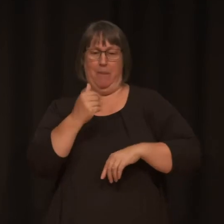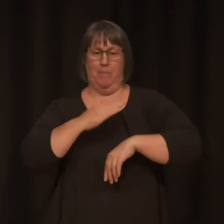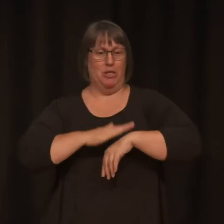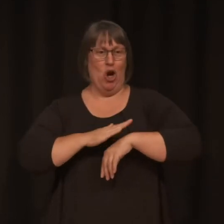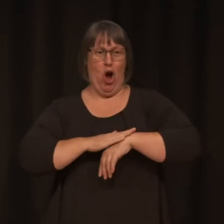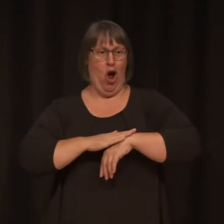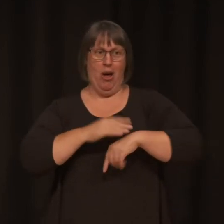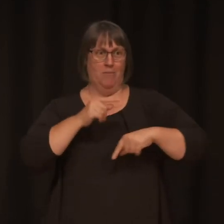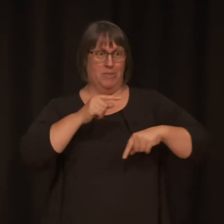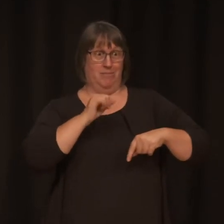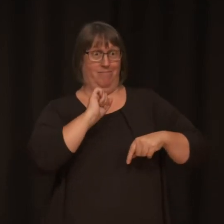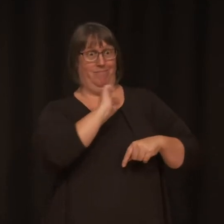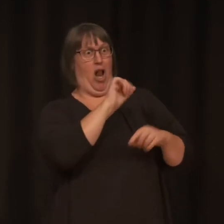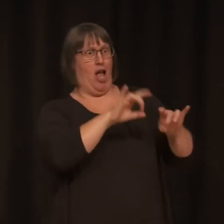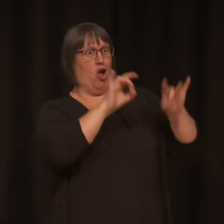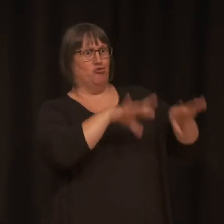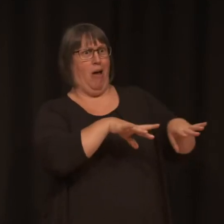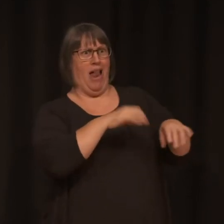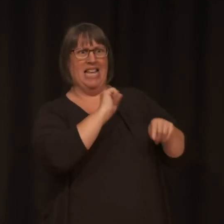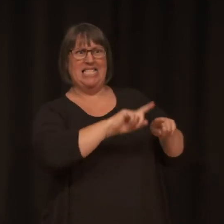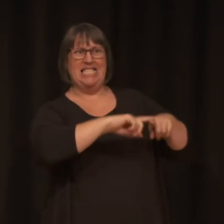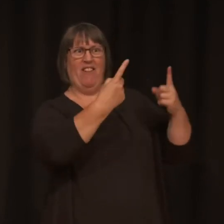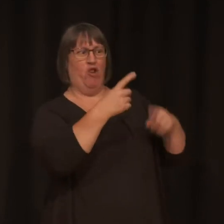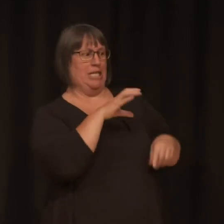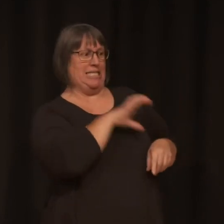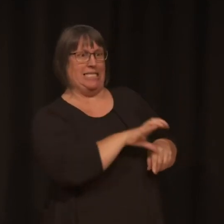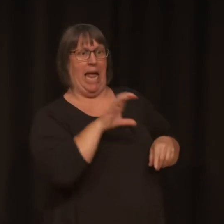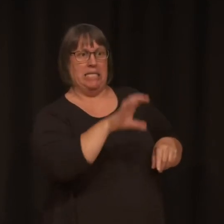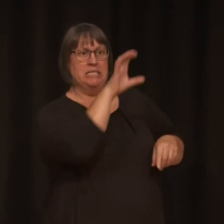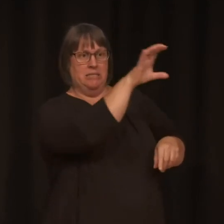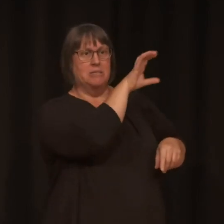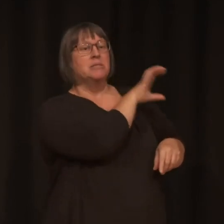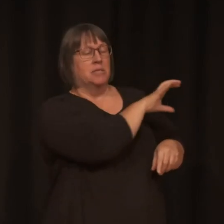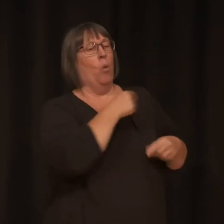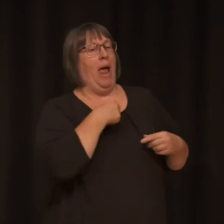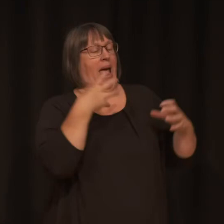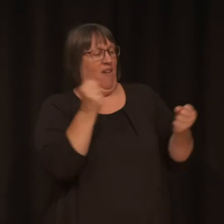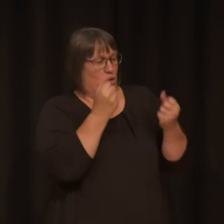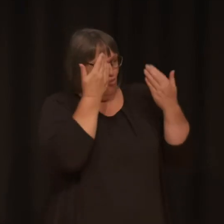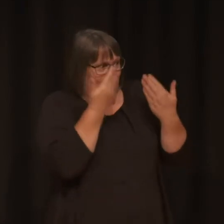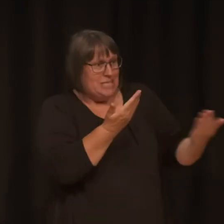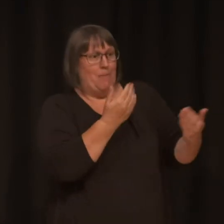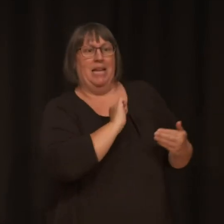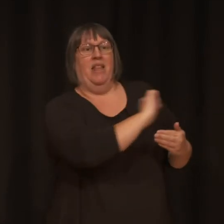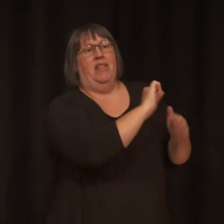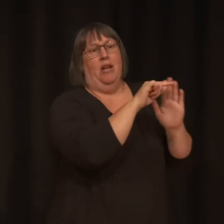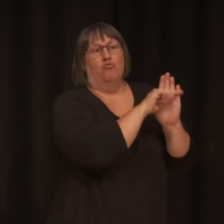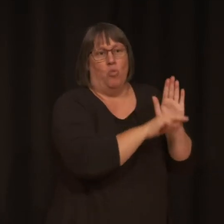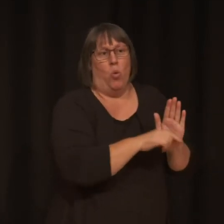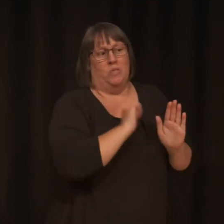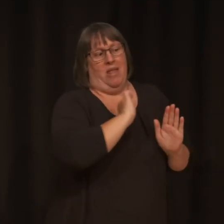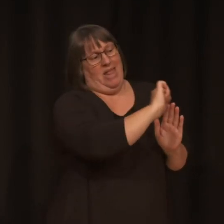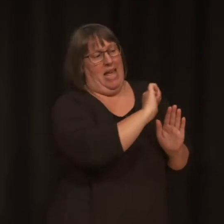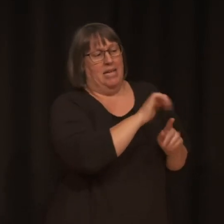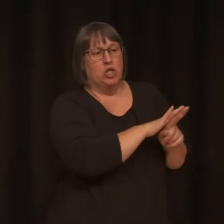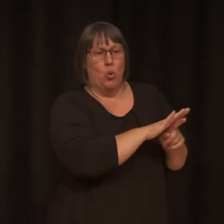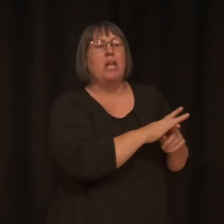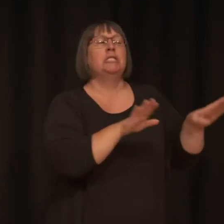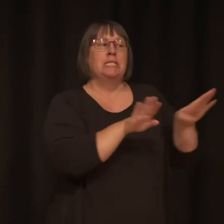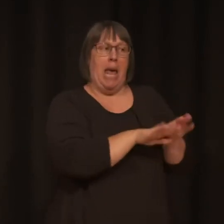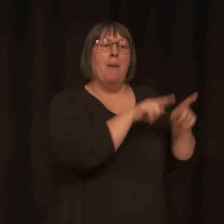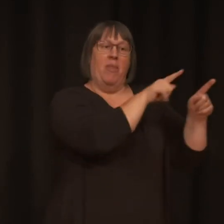so much variation sometimes in the way we're dealing with different states that we have to accept that it's probably going to have, a